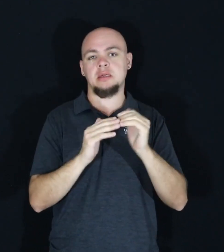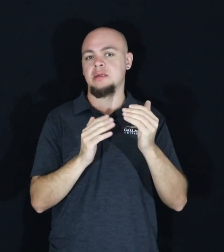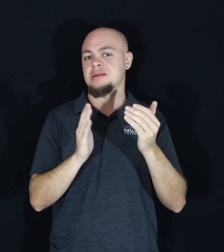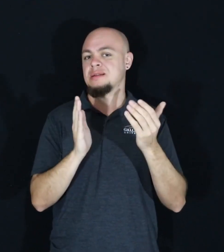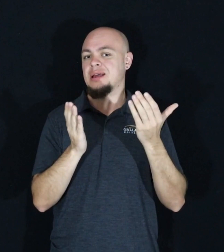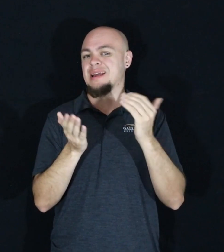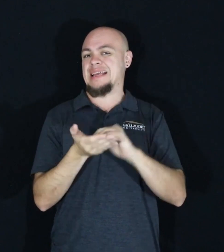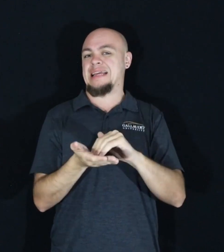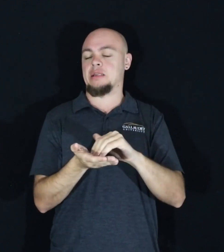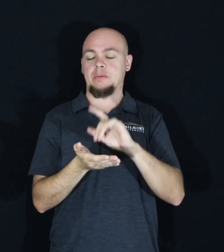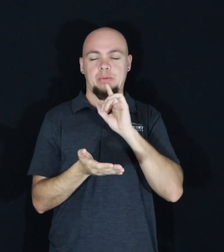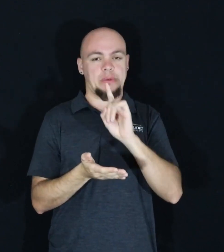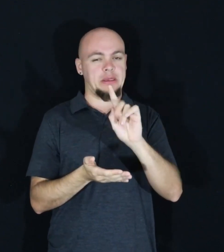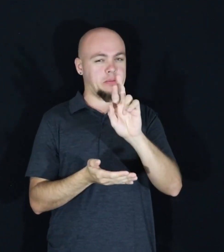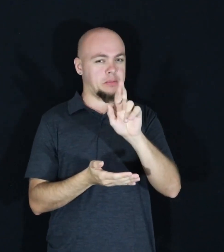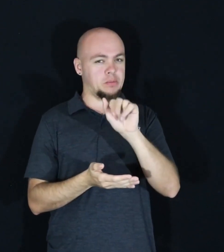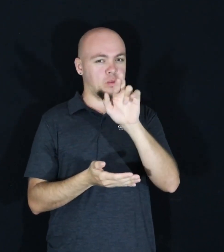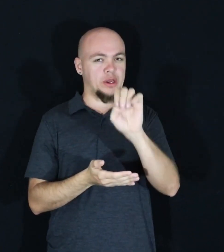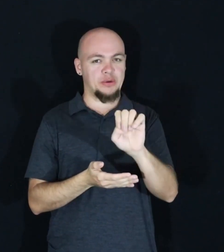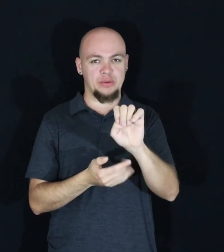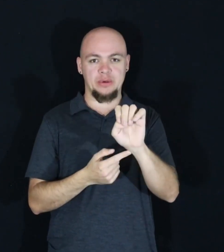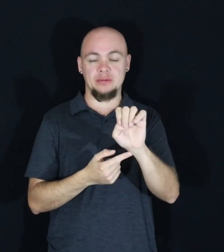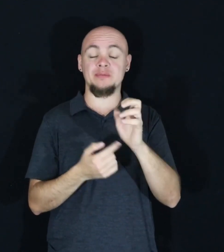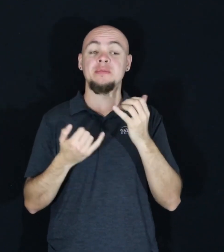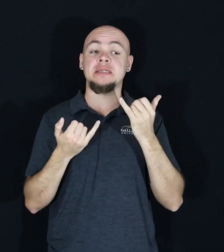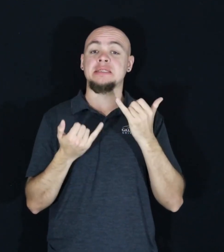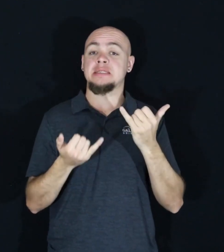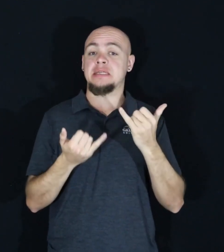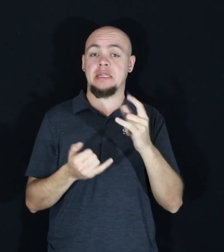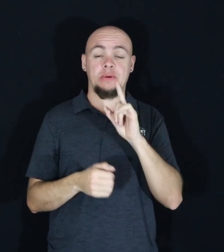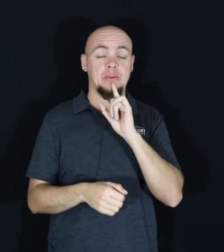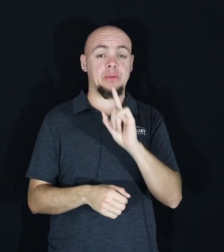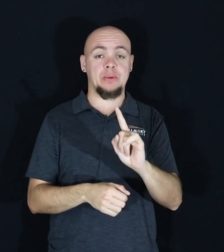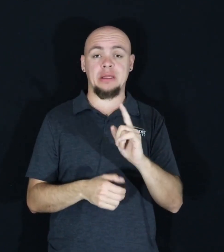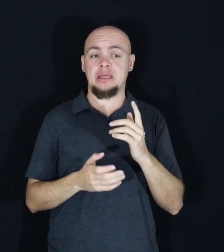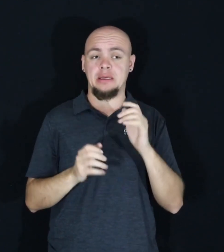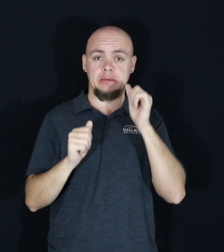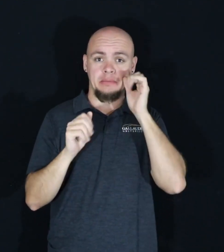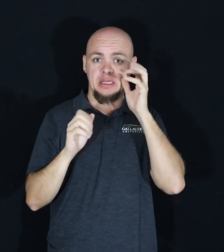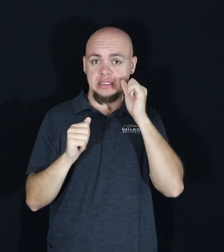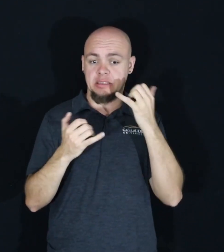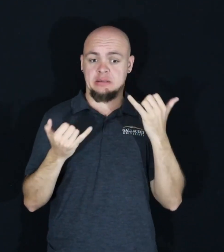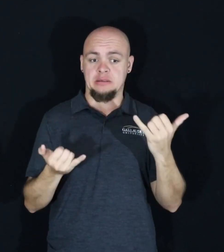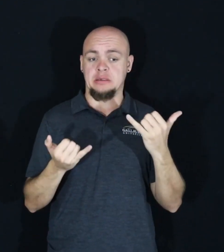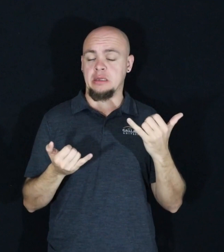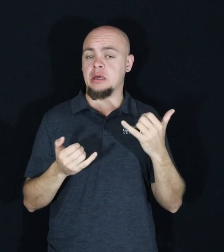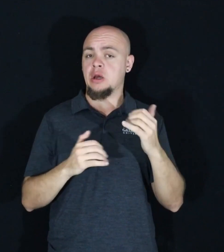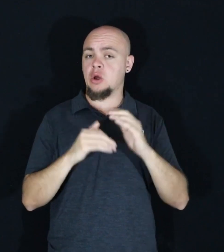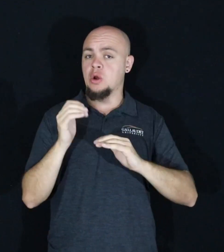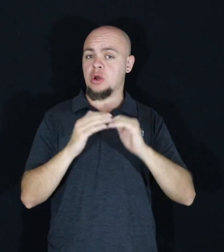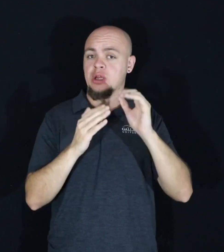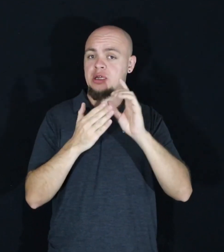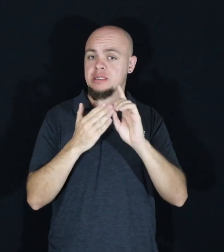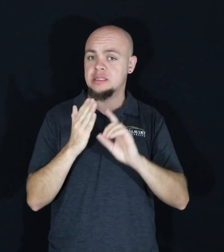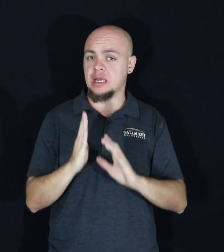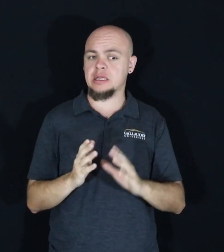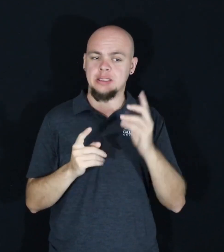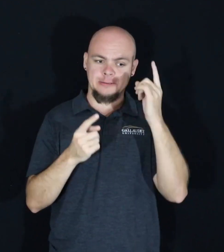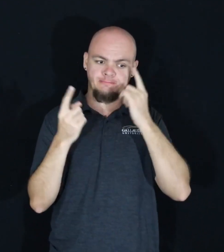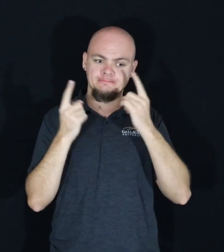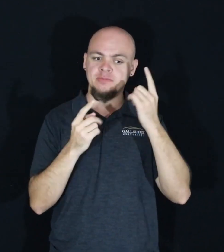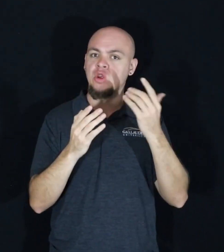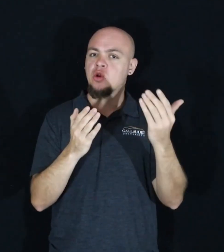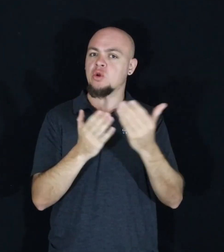Therefore, it is truly amazing that today, us as architects have a possibility to consider this